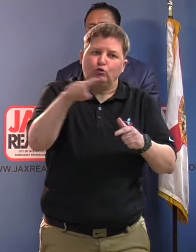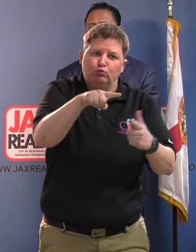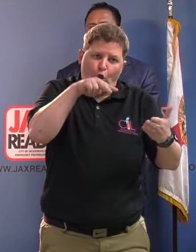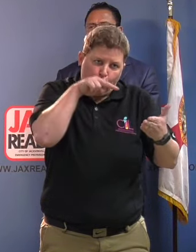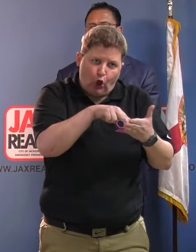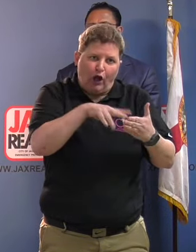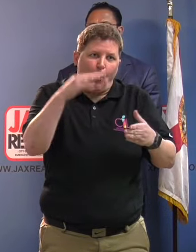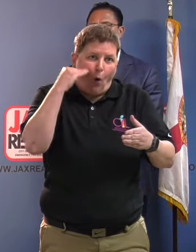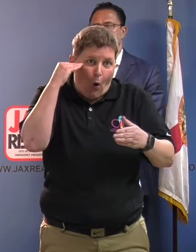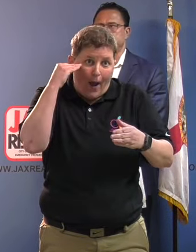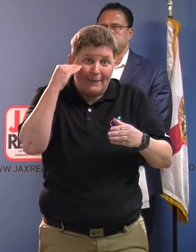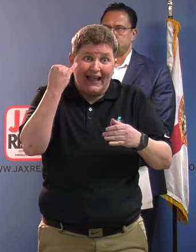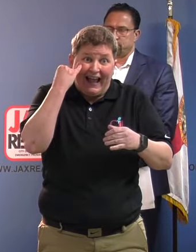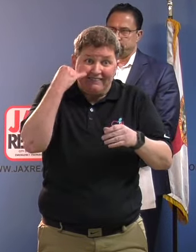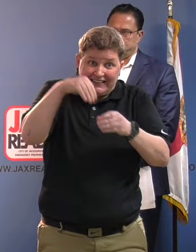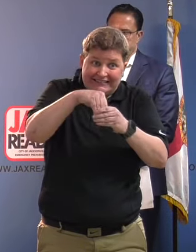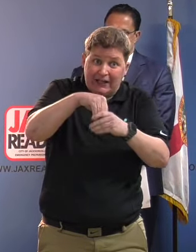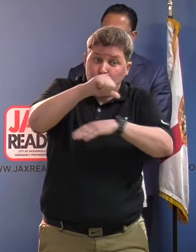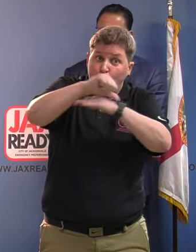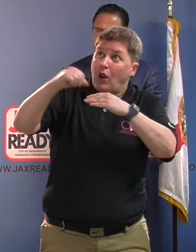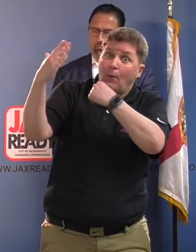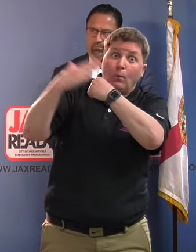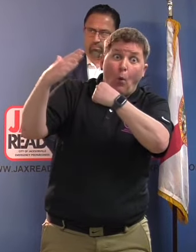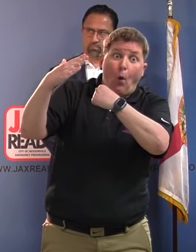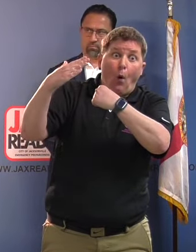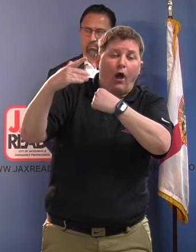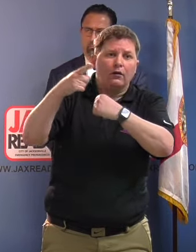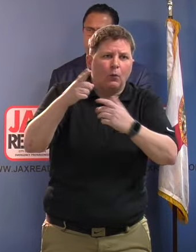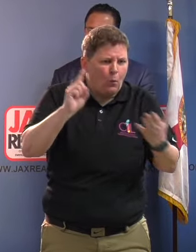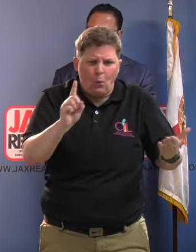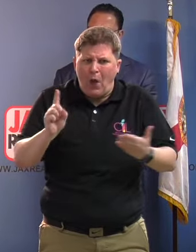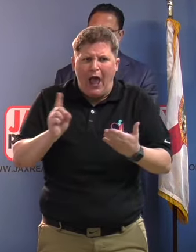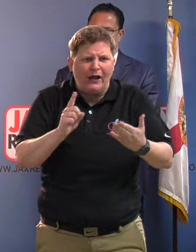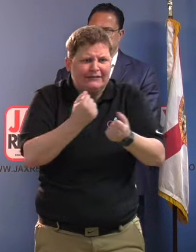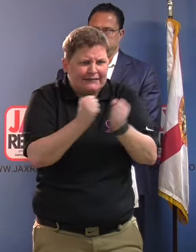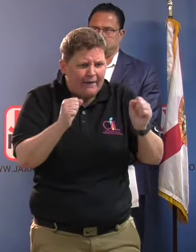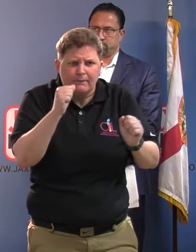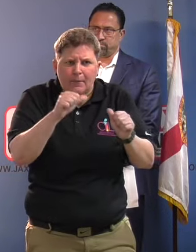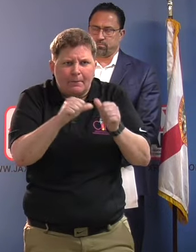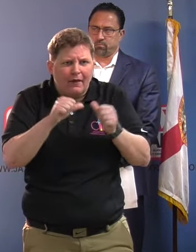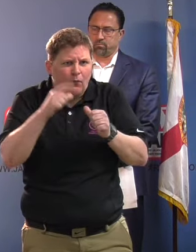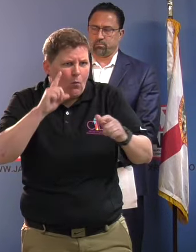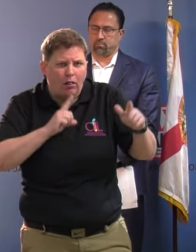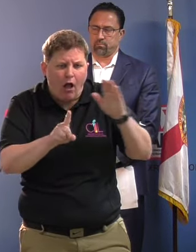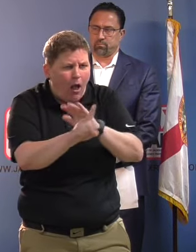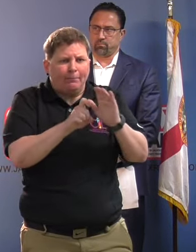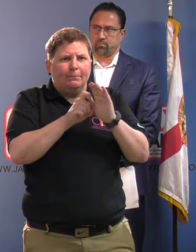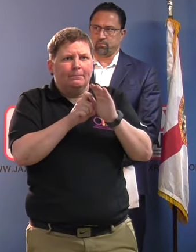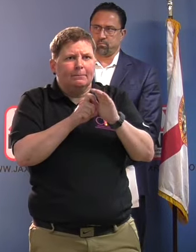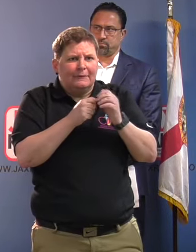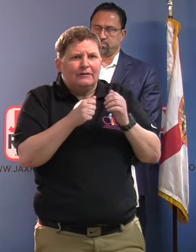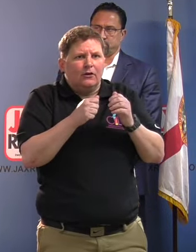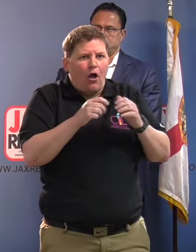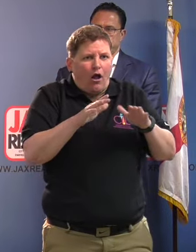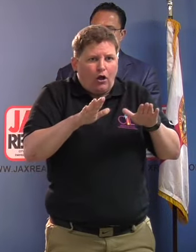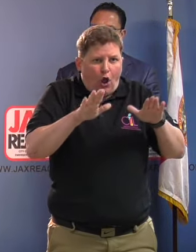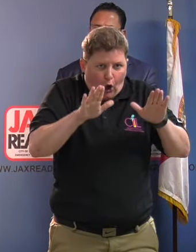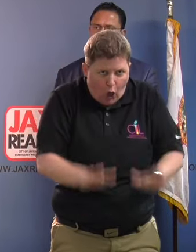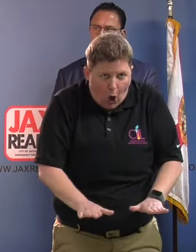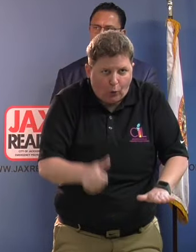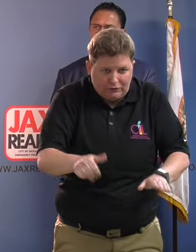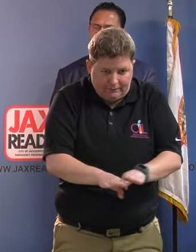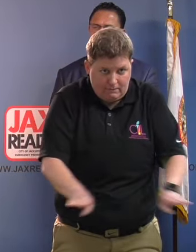issue tornado warnings through the day tomorrow, where would you shelter within your shelter? The lowest floor away from windows, crouch down, covering